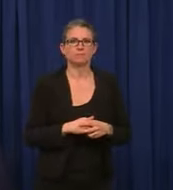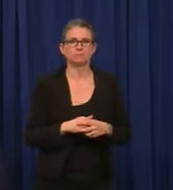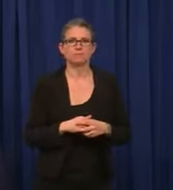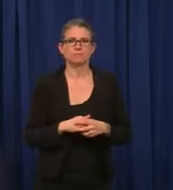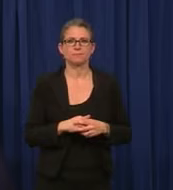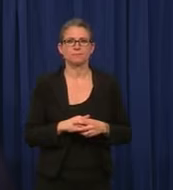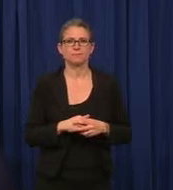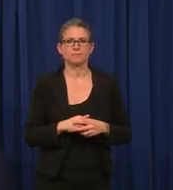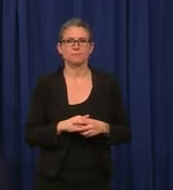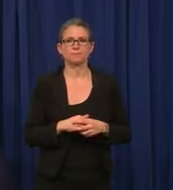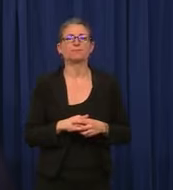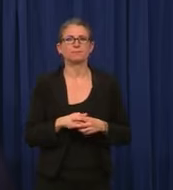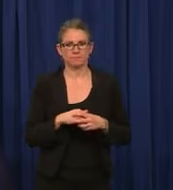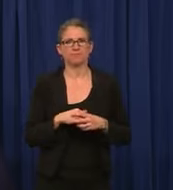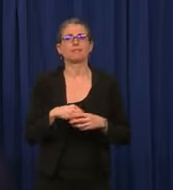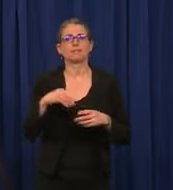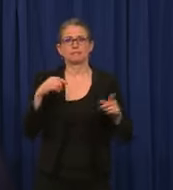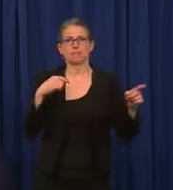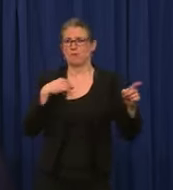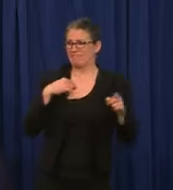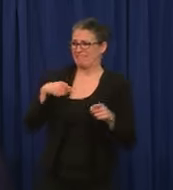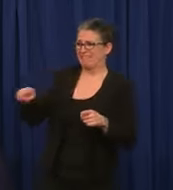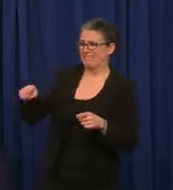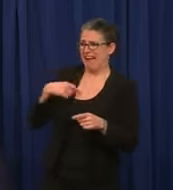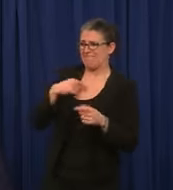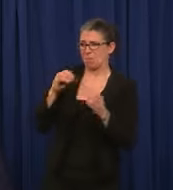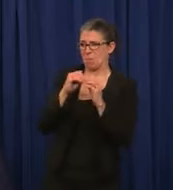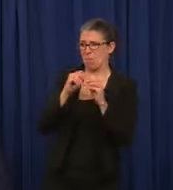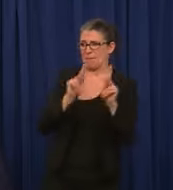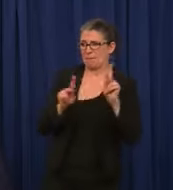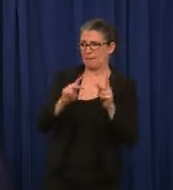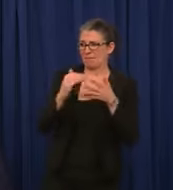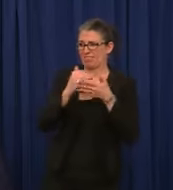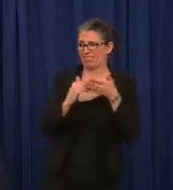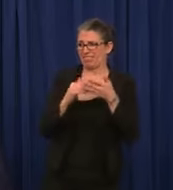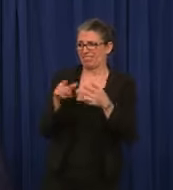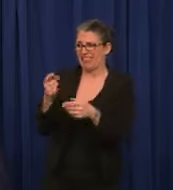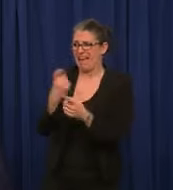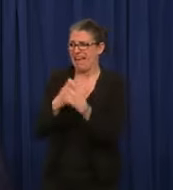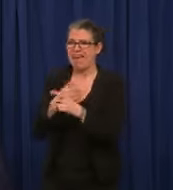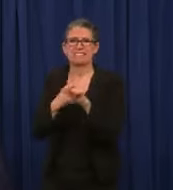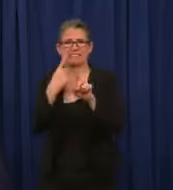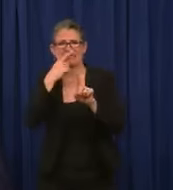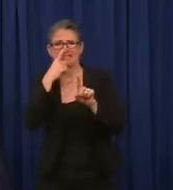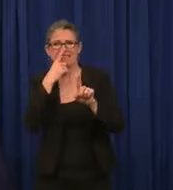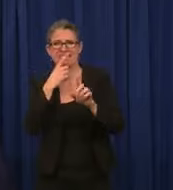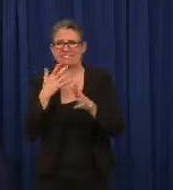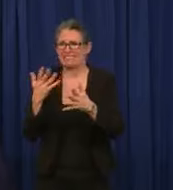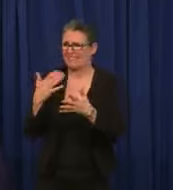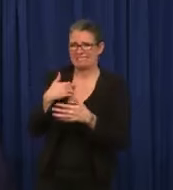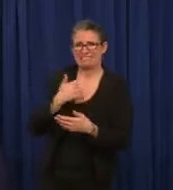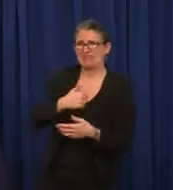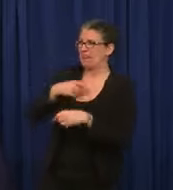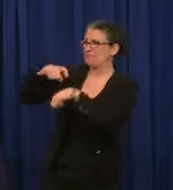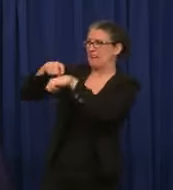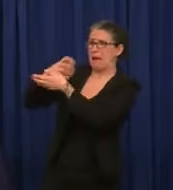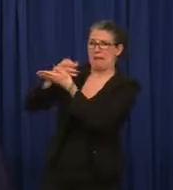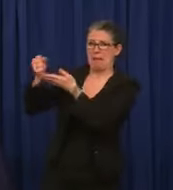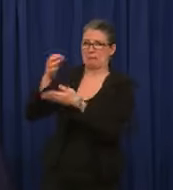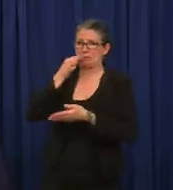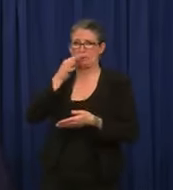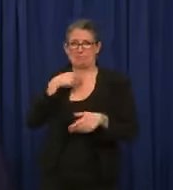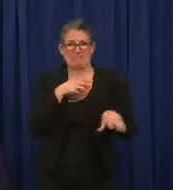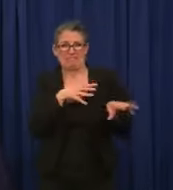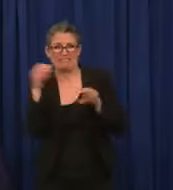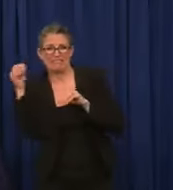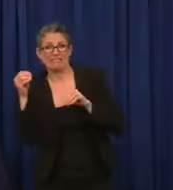line. And so I'm gonna just try to run through these really quickly. My apologies if we don't get to every single